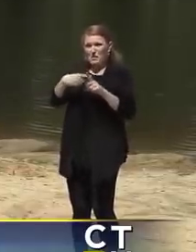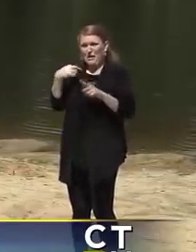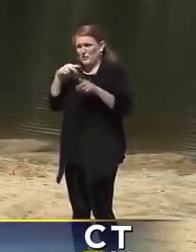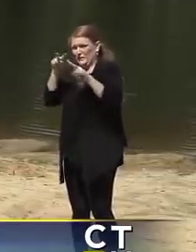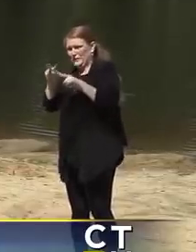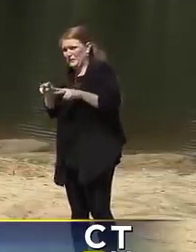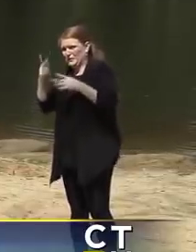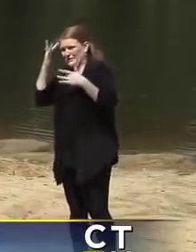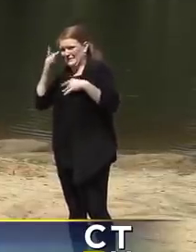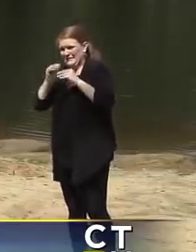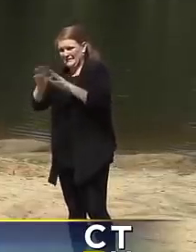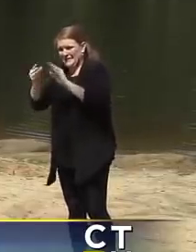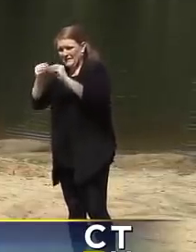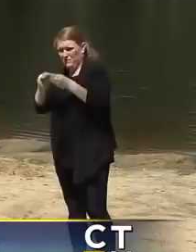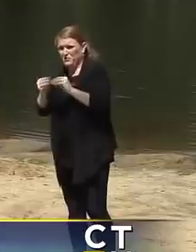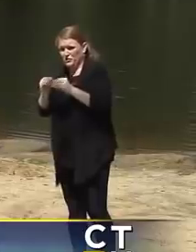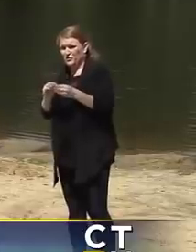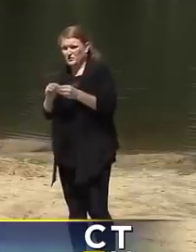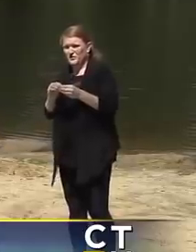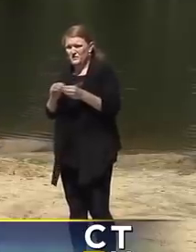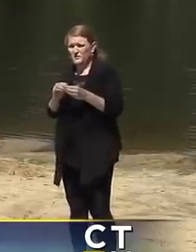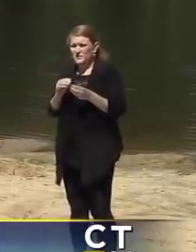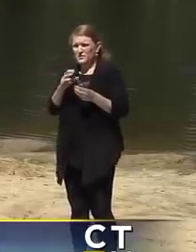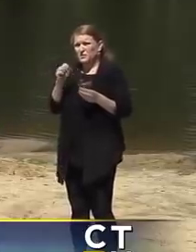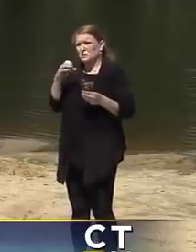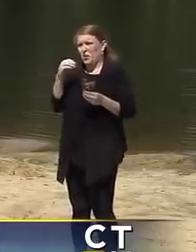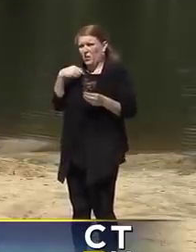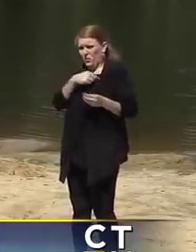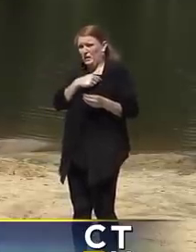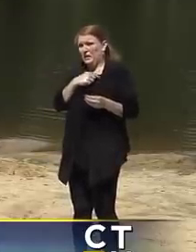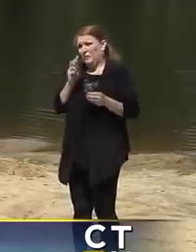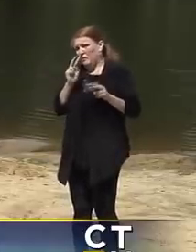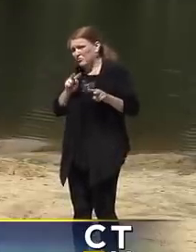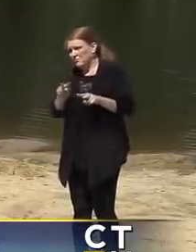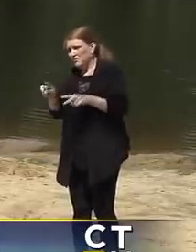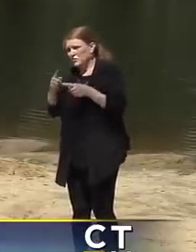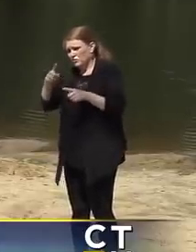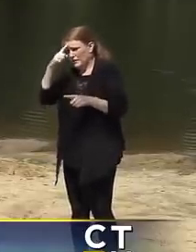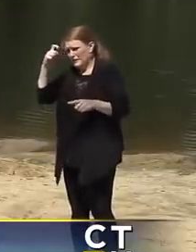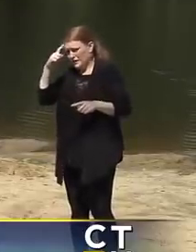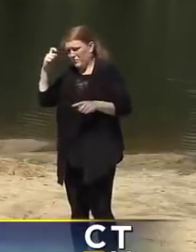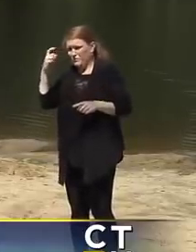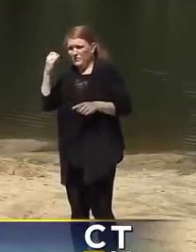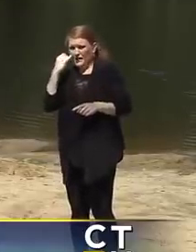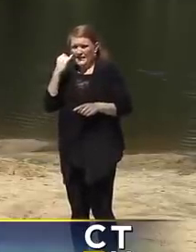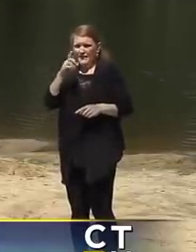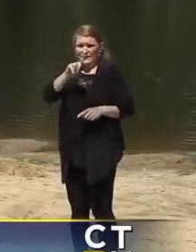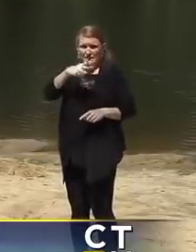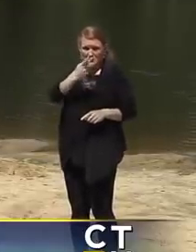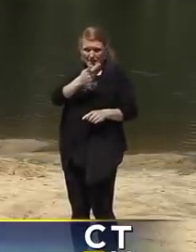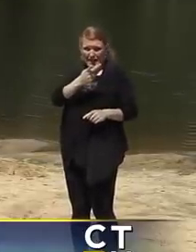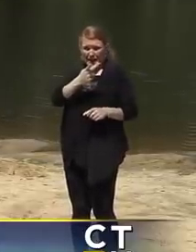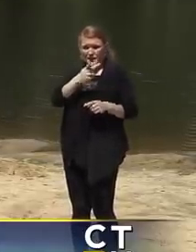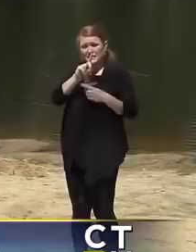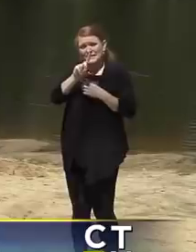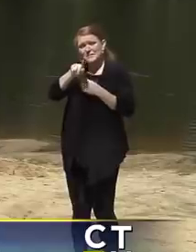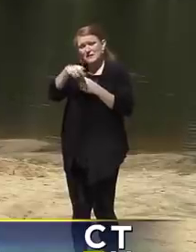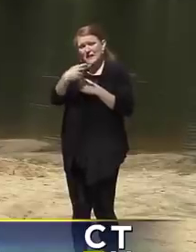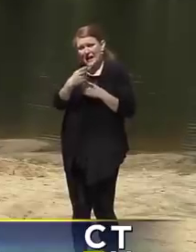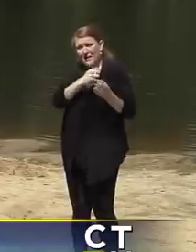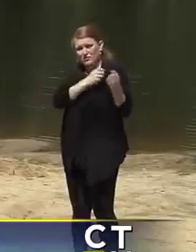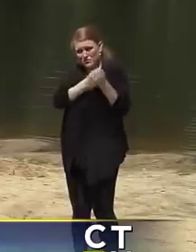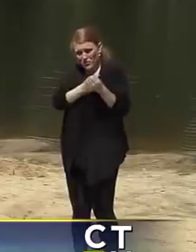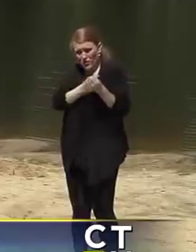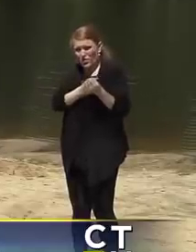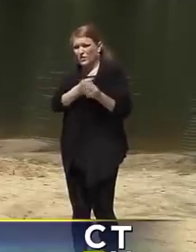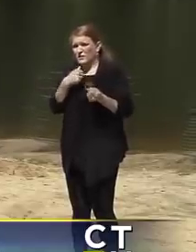as we look through the summer, if we see, in consultation with DPH, that there's the ability to support folks being